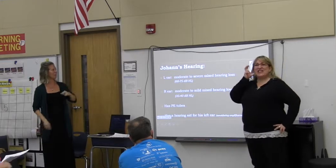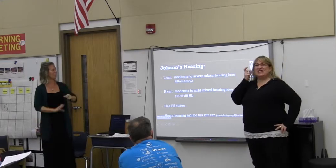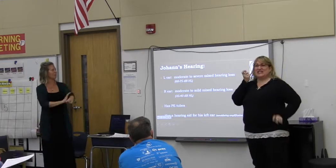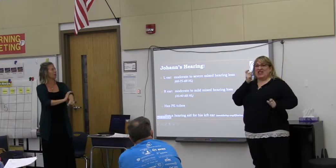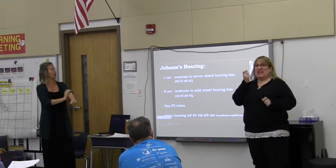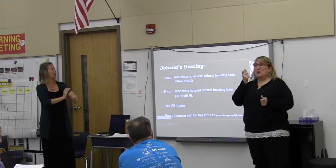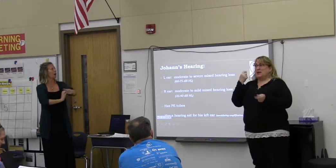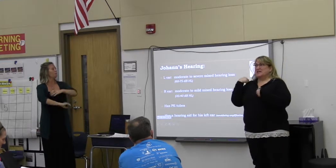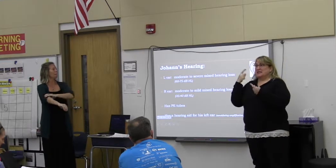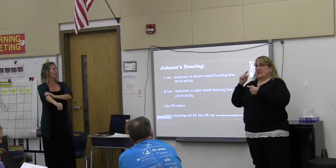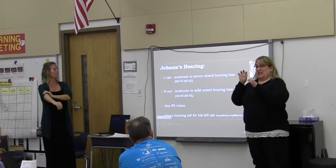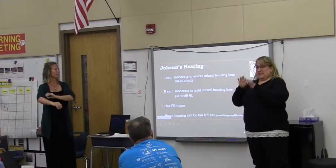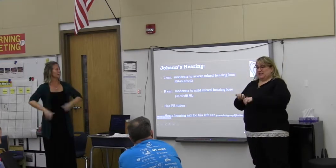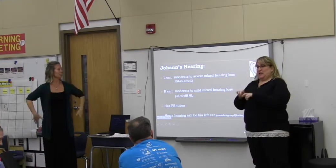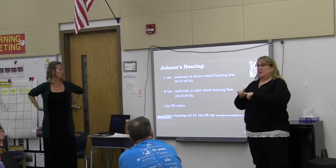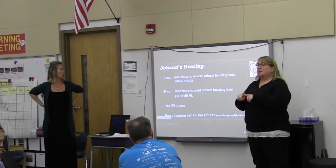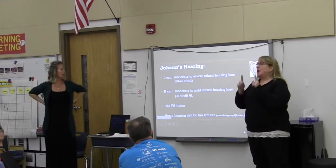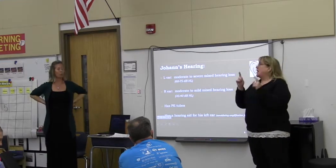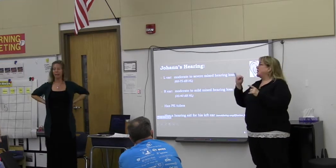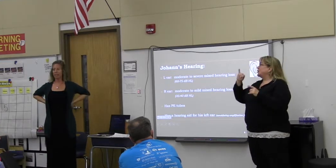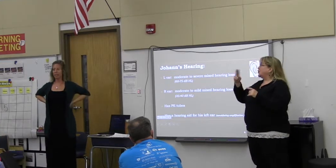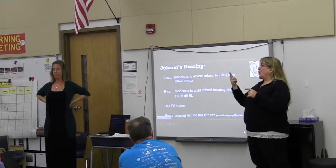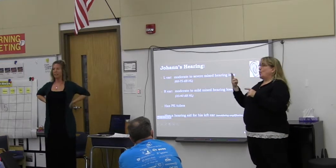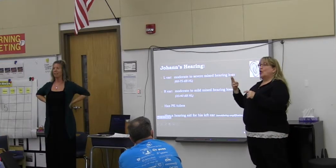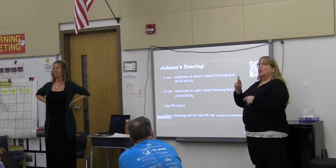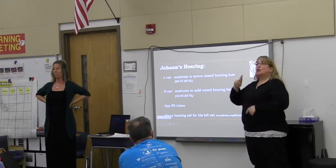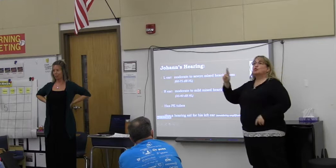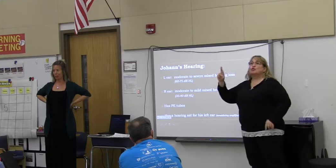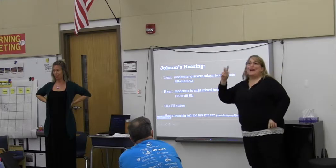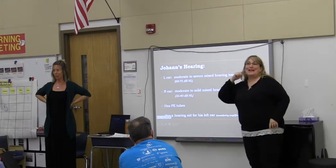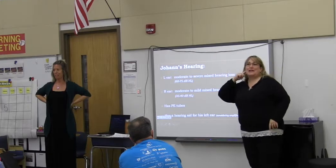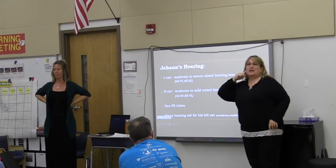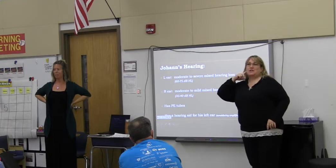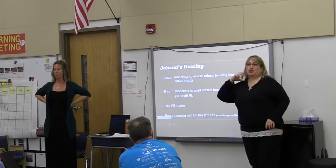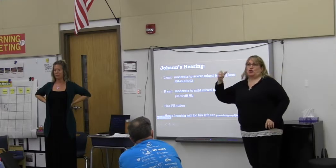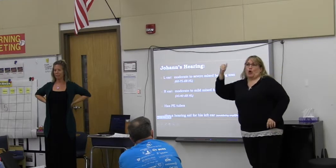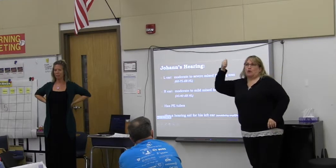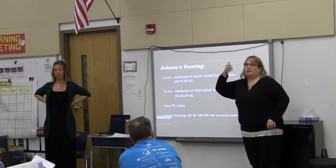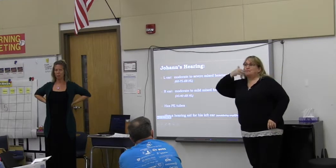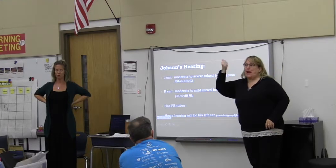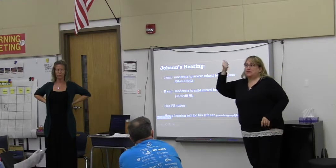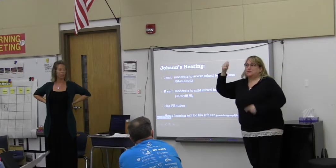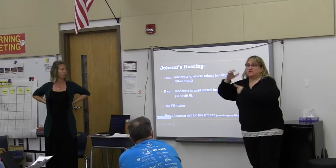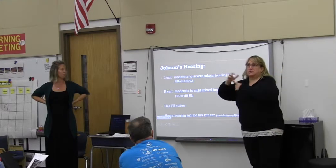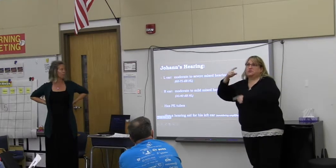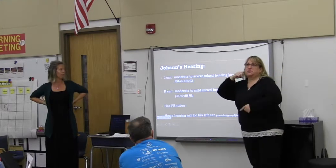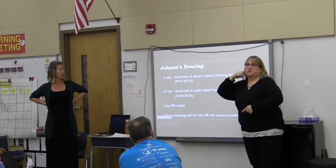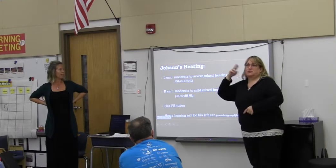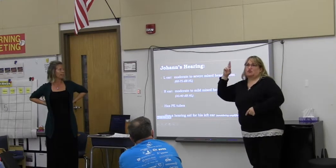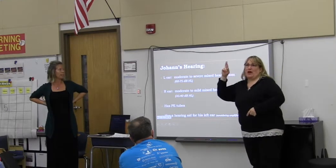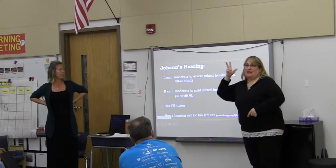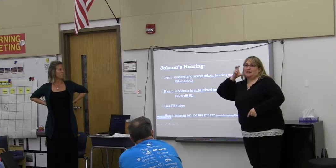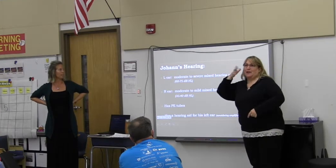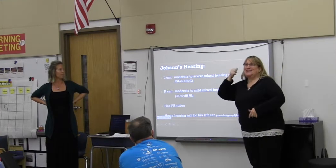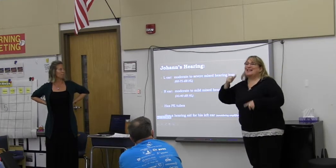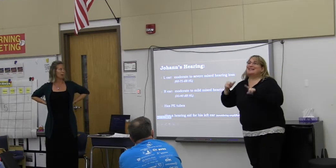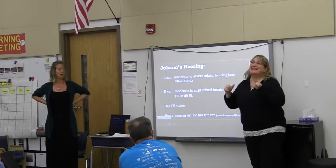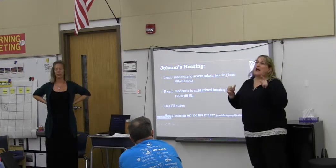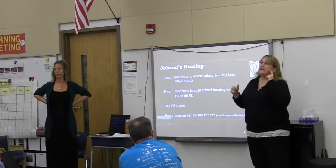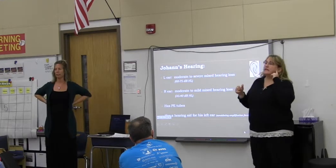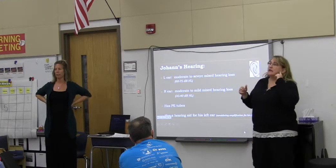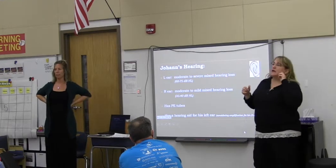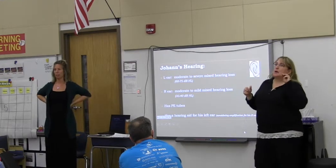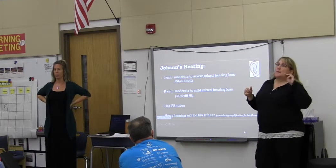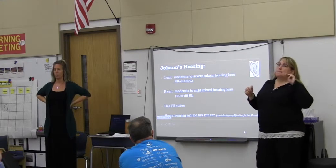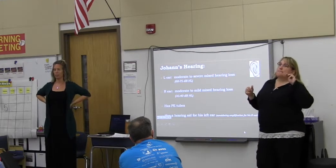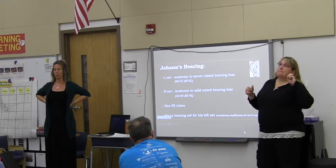this together. But Johan's right ear is his better ear. He hears best out of his right ear. His left ear has a